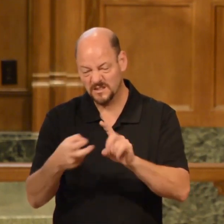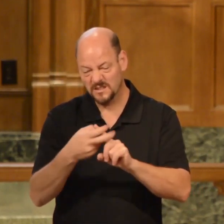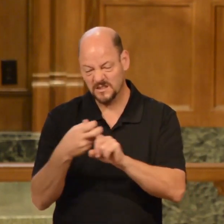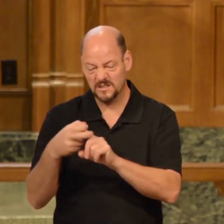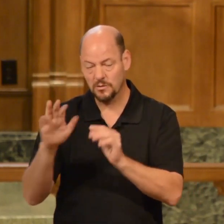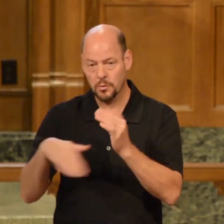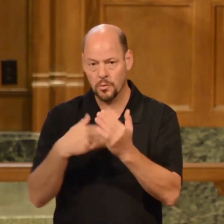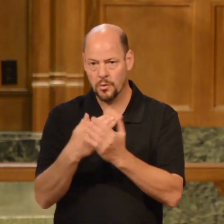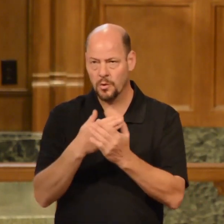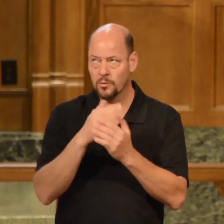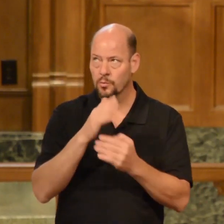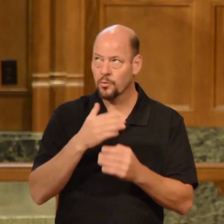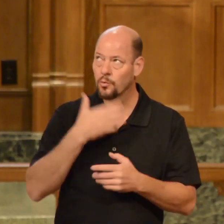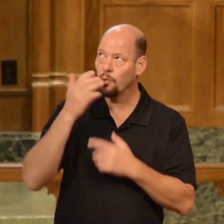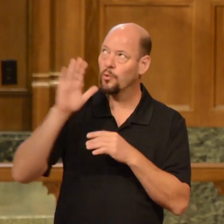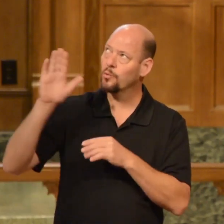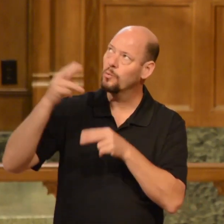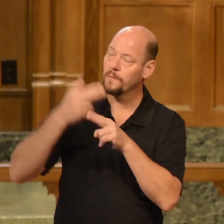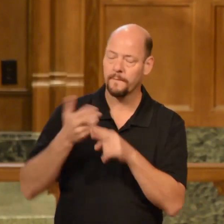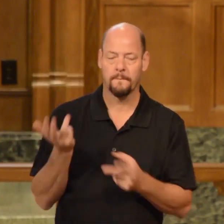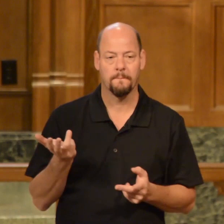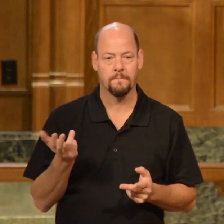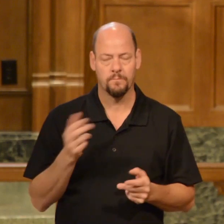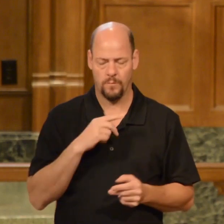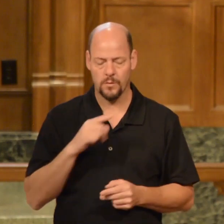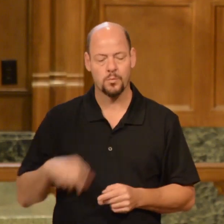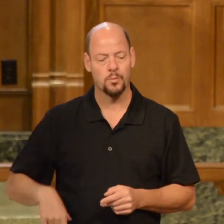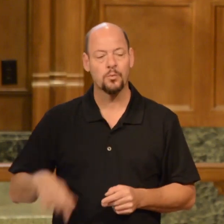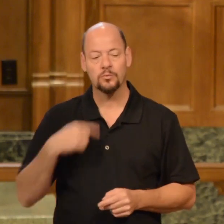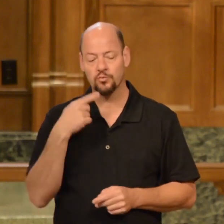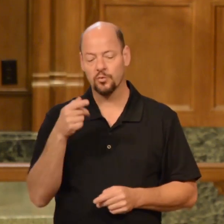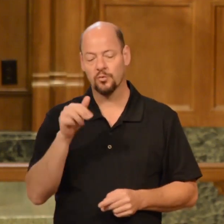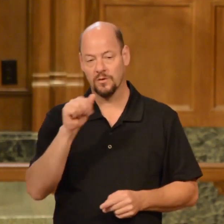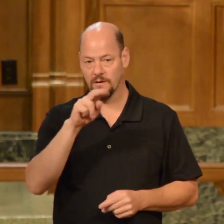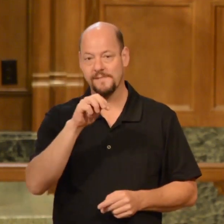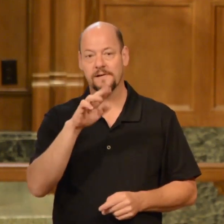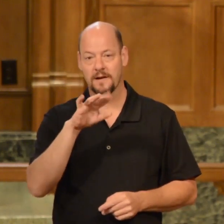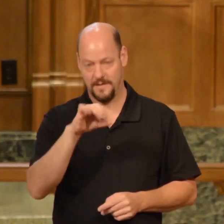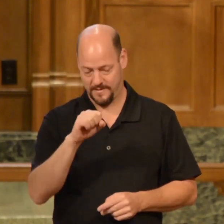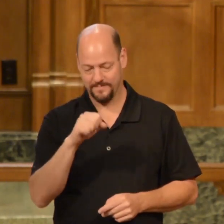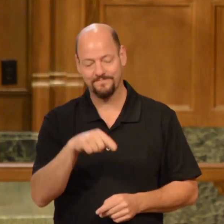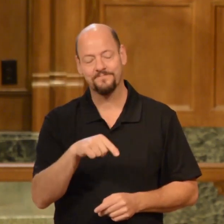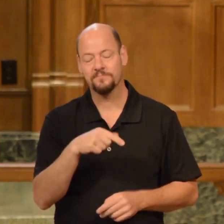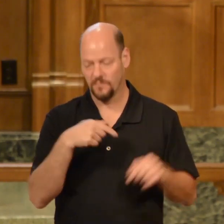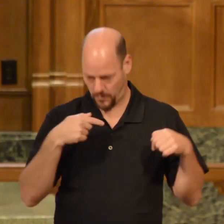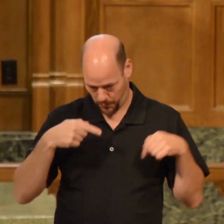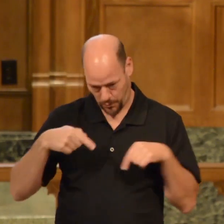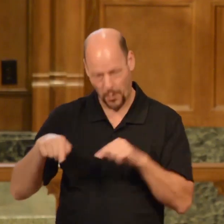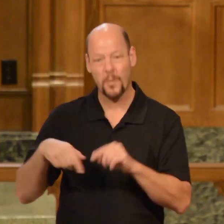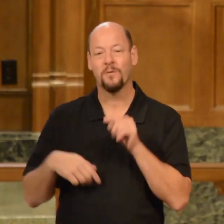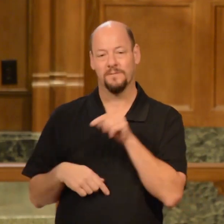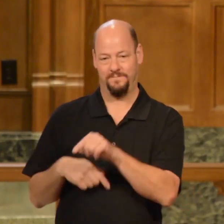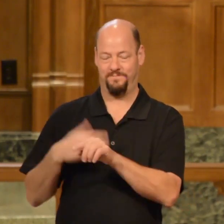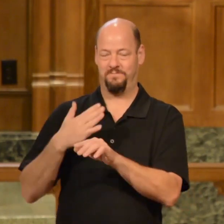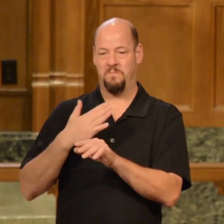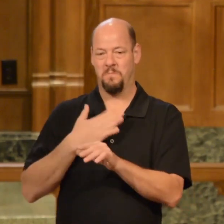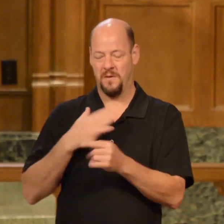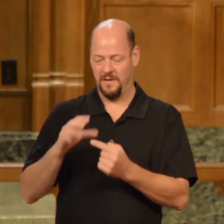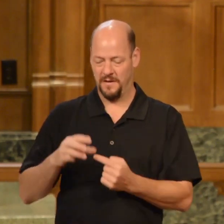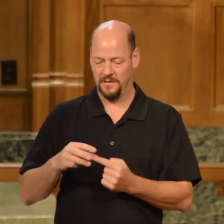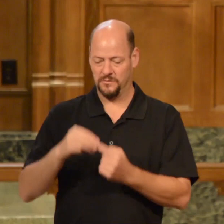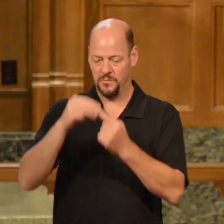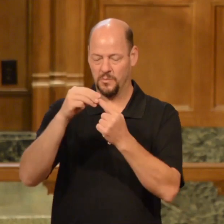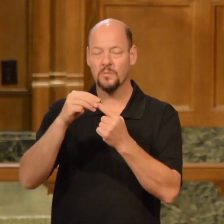but the Lord said to him go for he is a chosen vessel of mine to bear